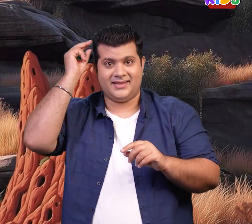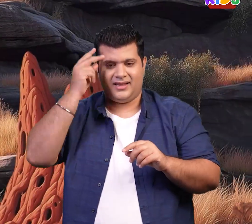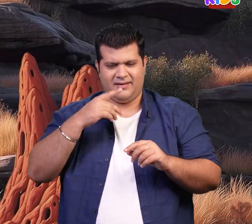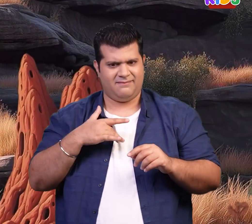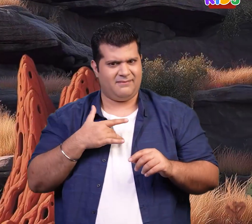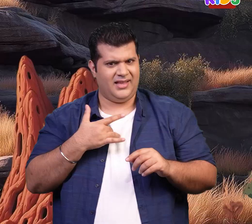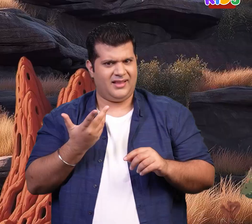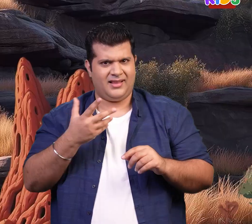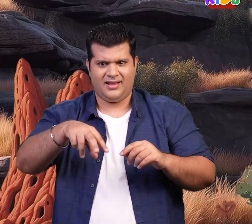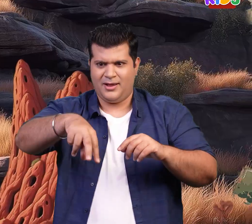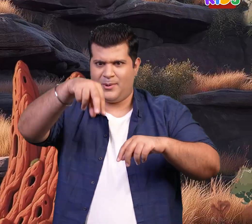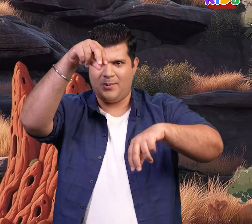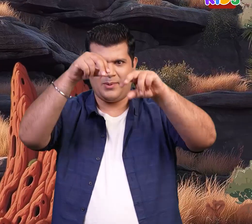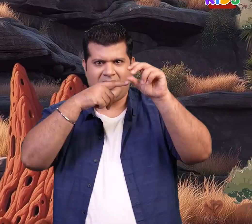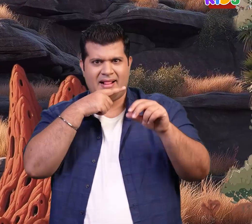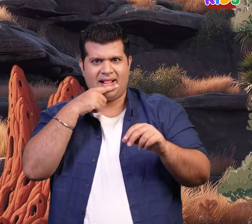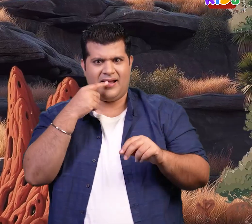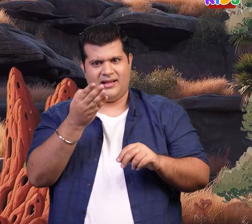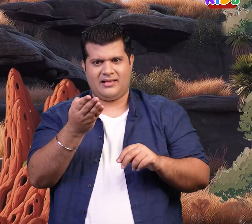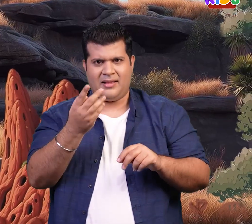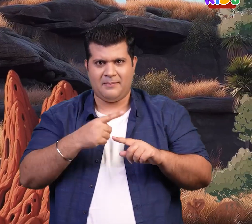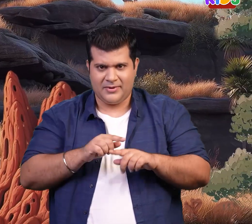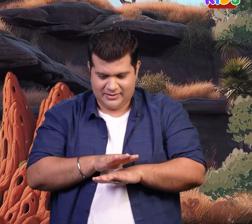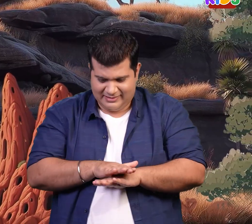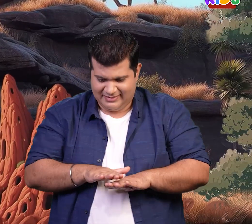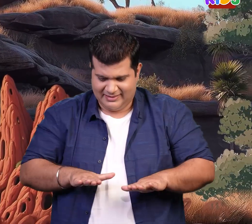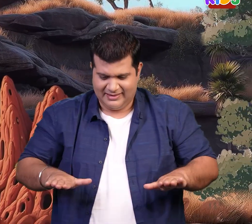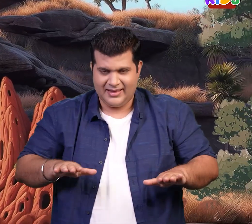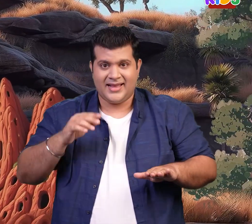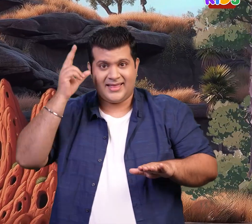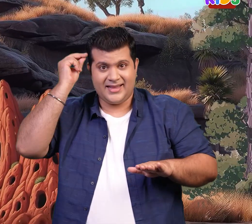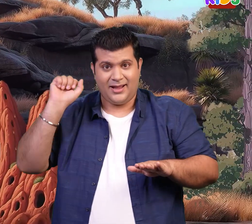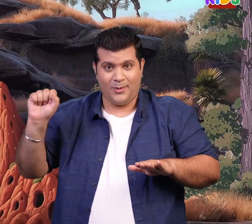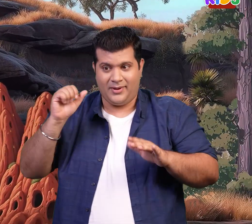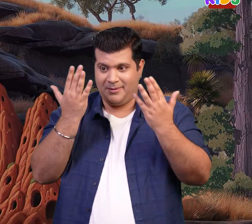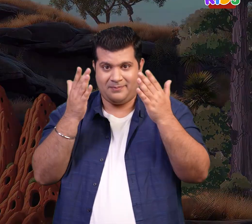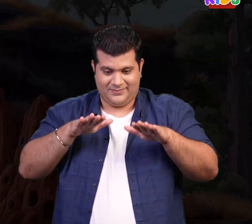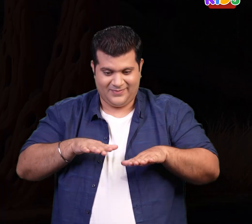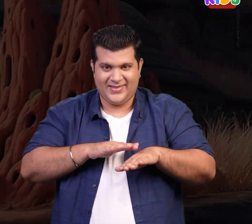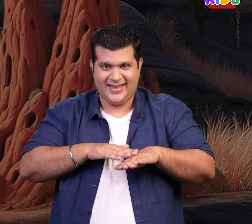She can see that the tower is built of the same red earth that she's standing on.